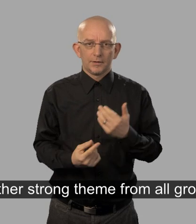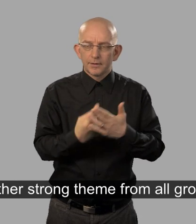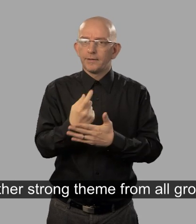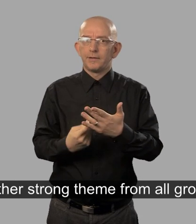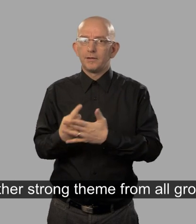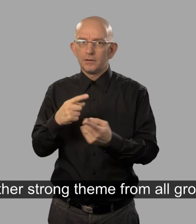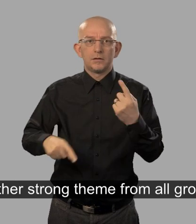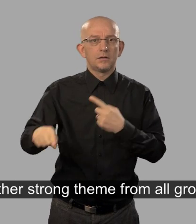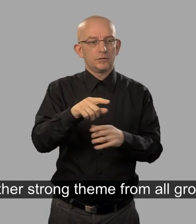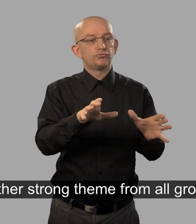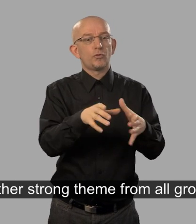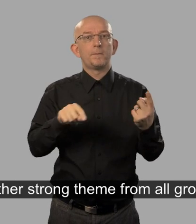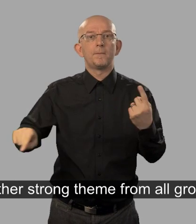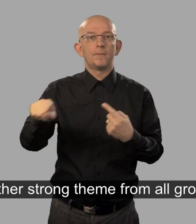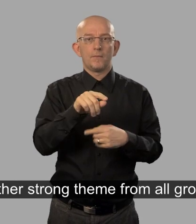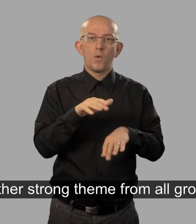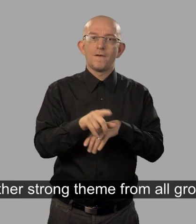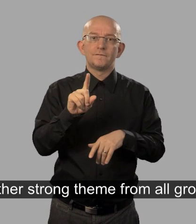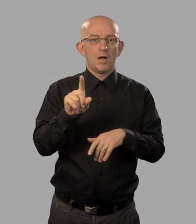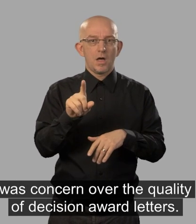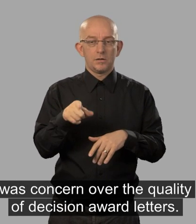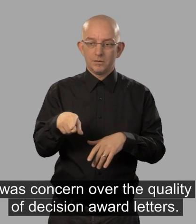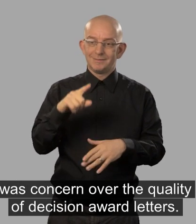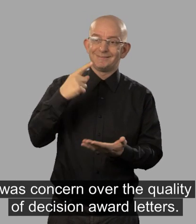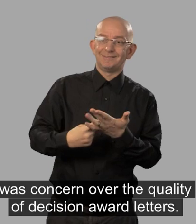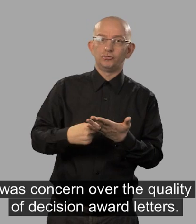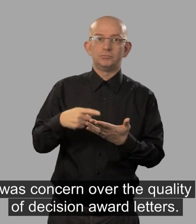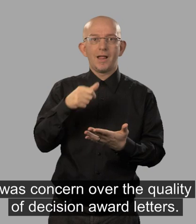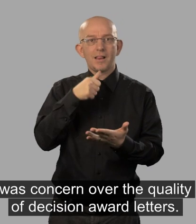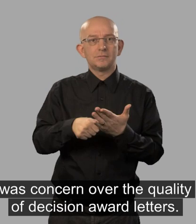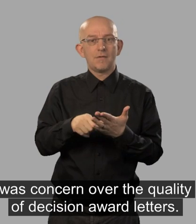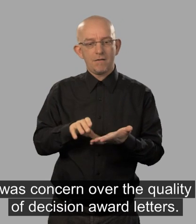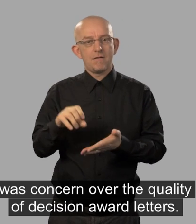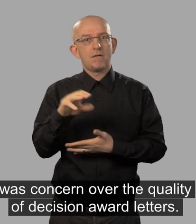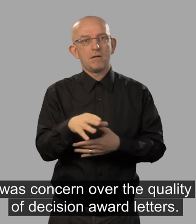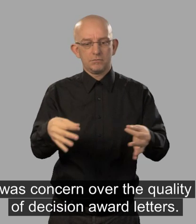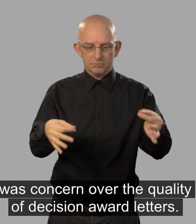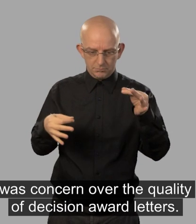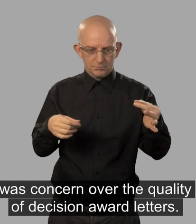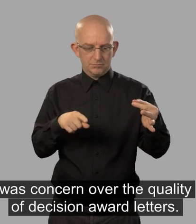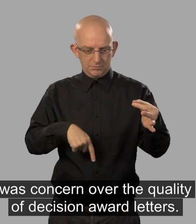Another strong theme from all groups was concern over the quality of decision award letters.